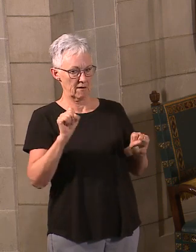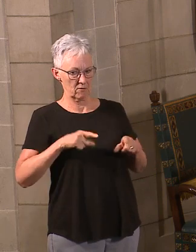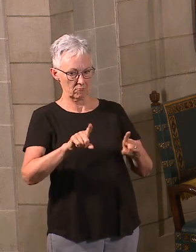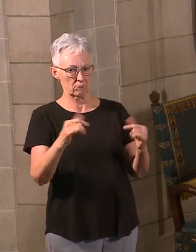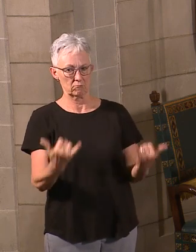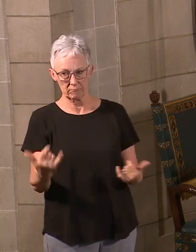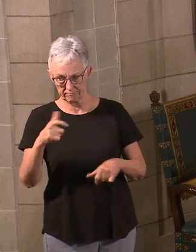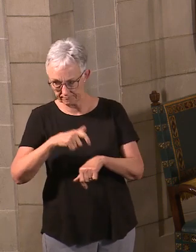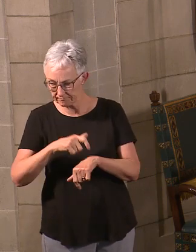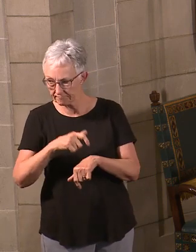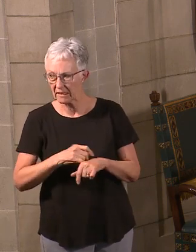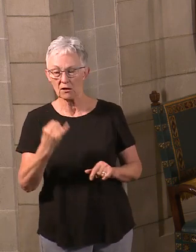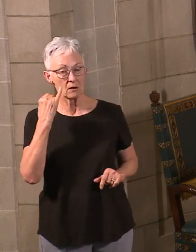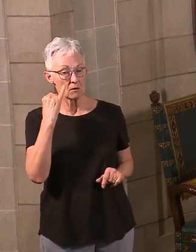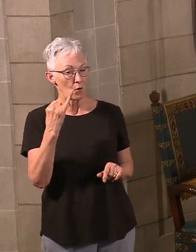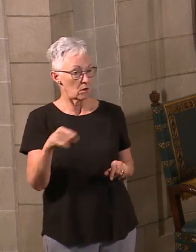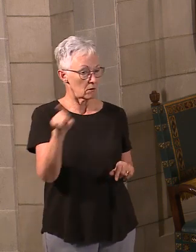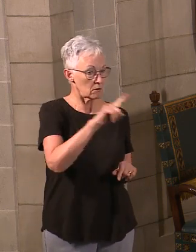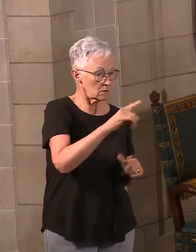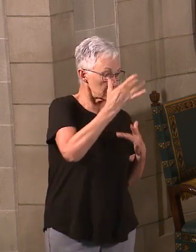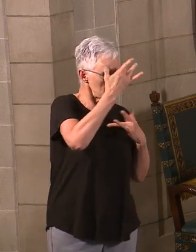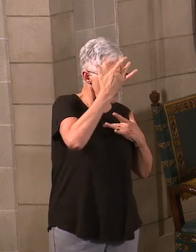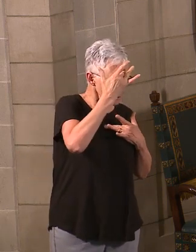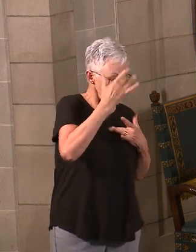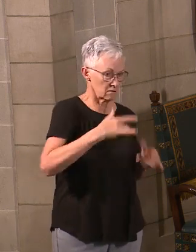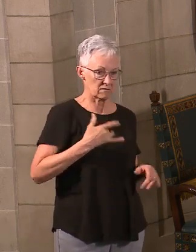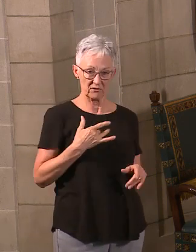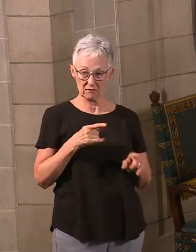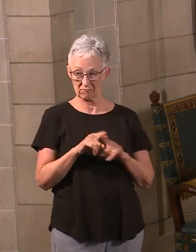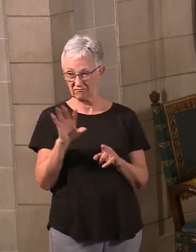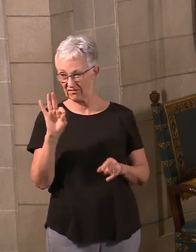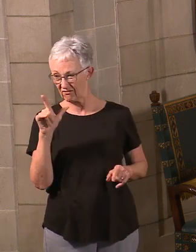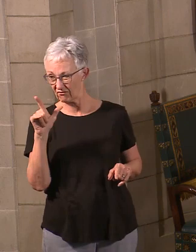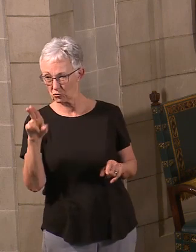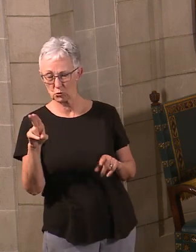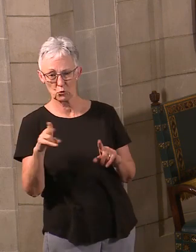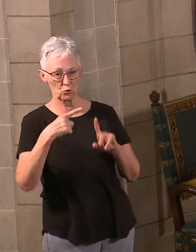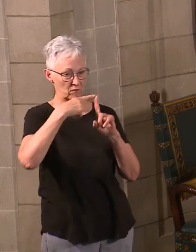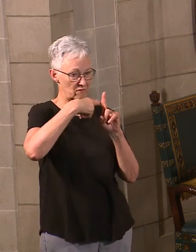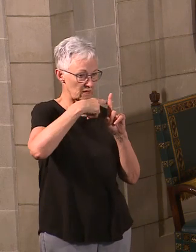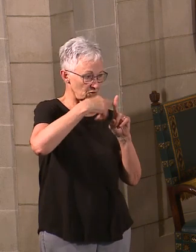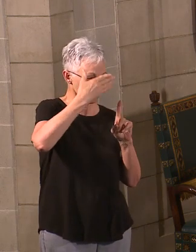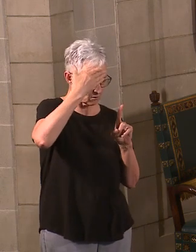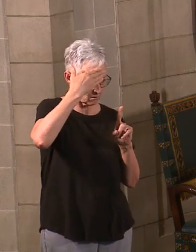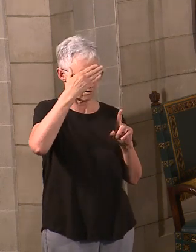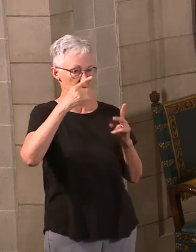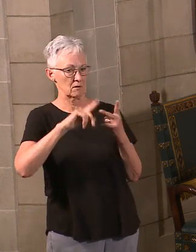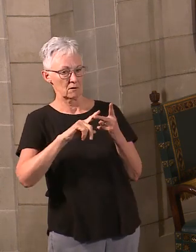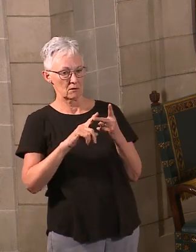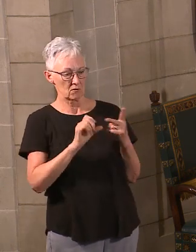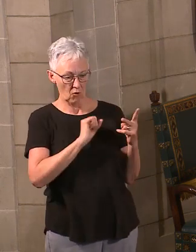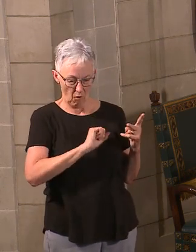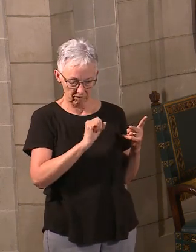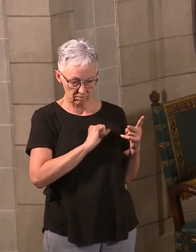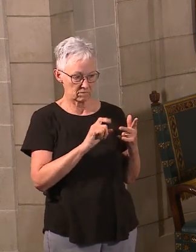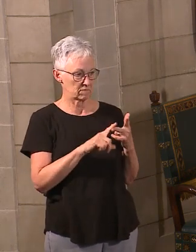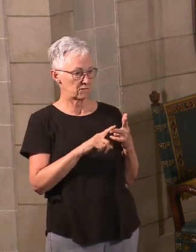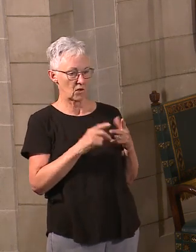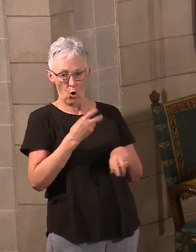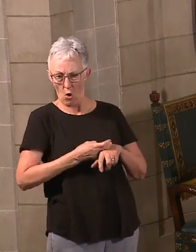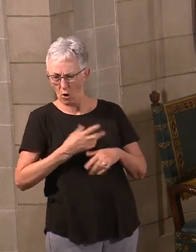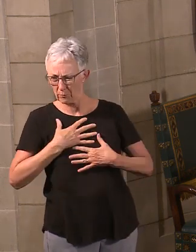you are sick and have those flu-like symptoms, again, fever, cough, shortness of breath, not only do you need to